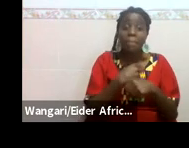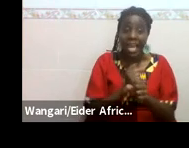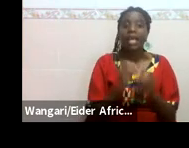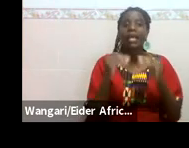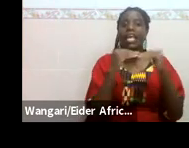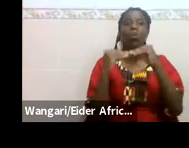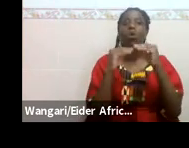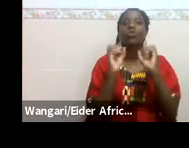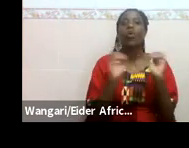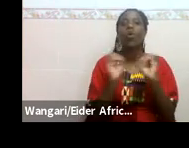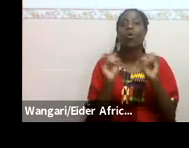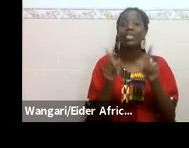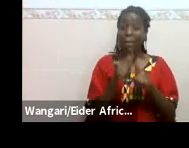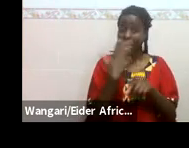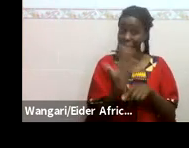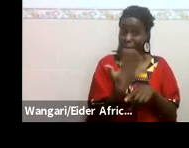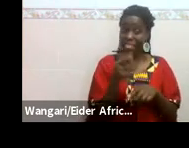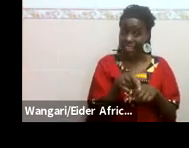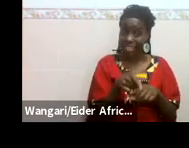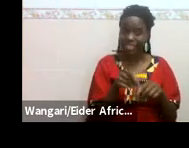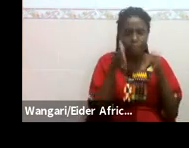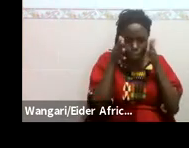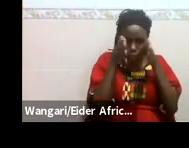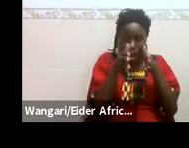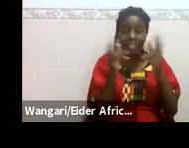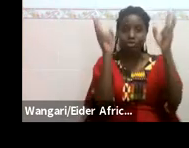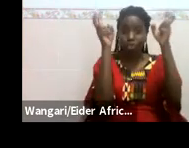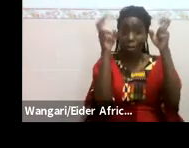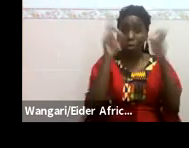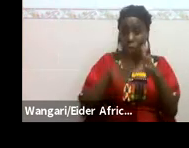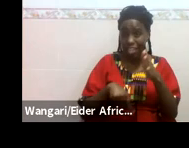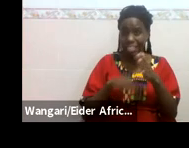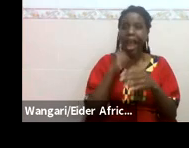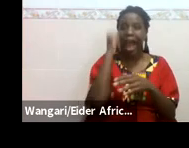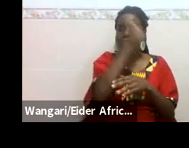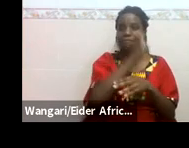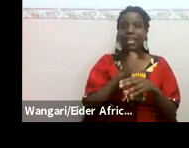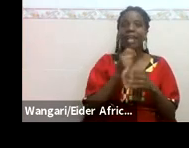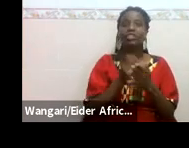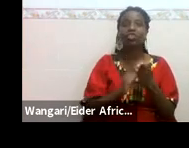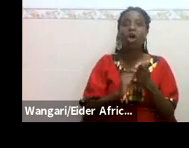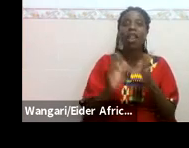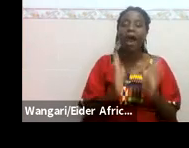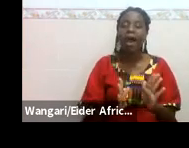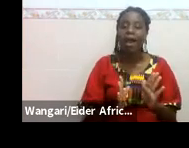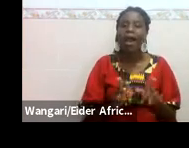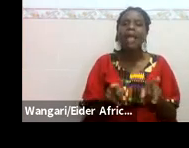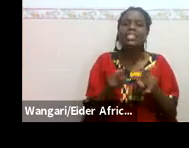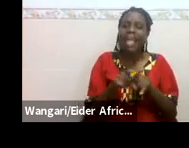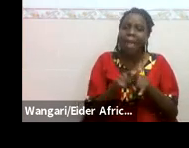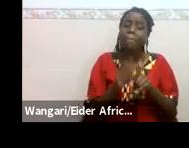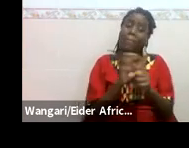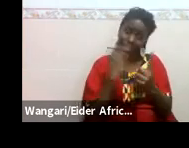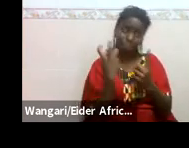self-esteem of African scholars, because now you realize that it is a framing that maybe